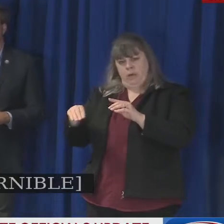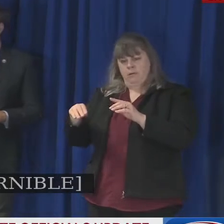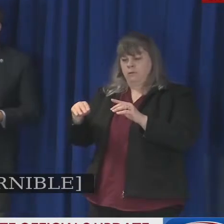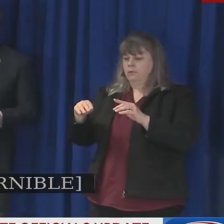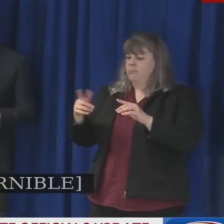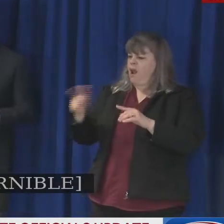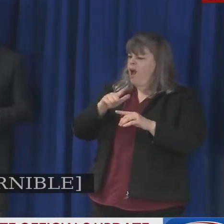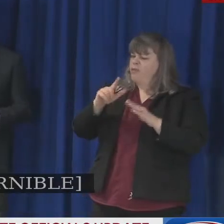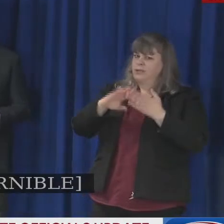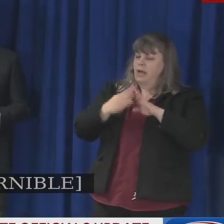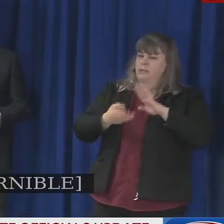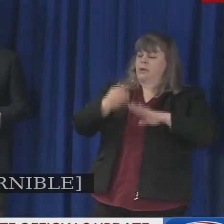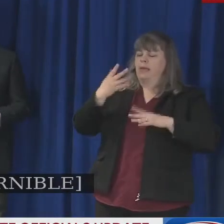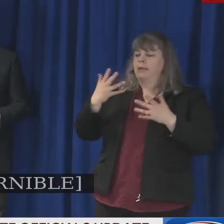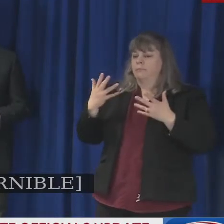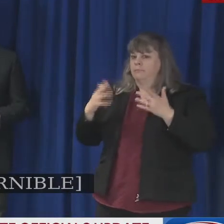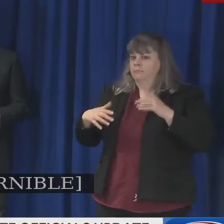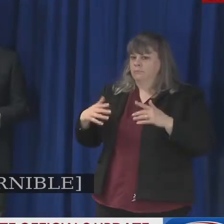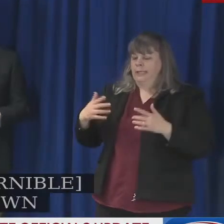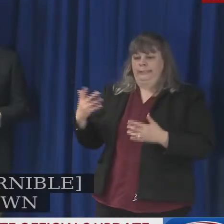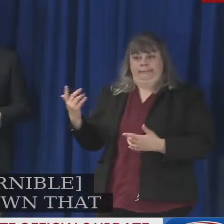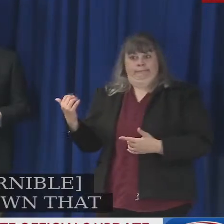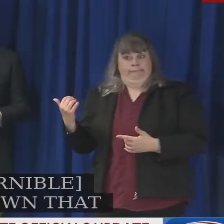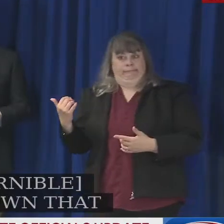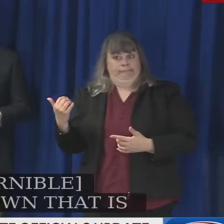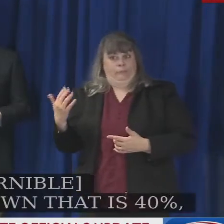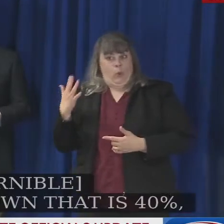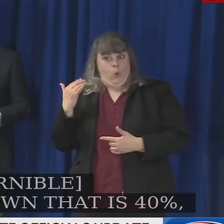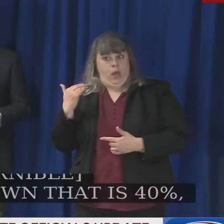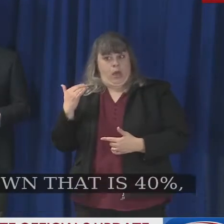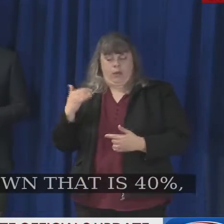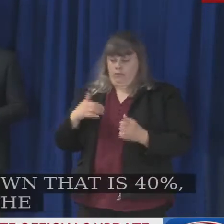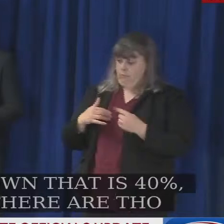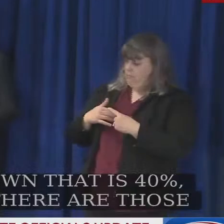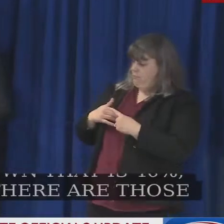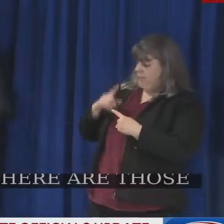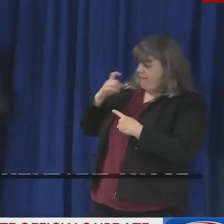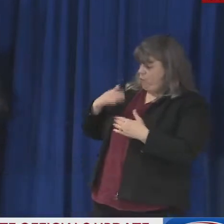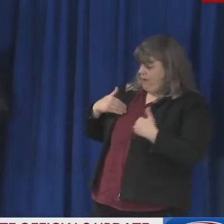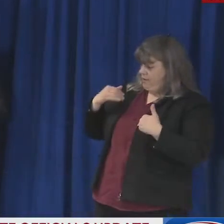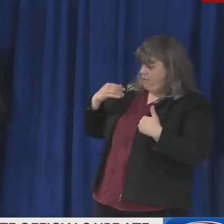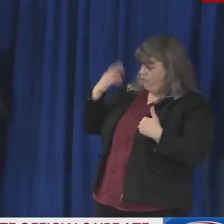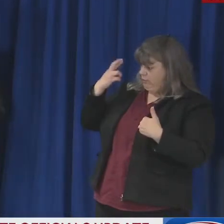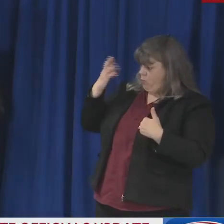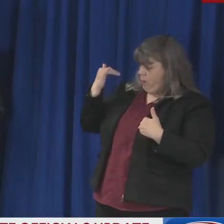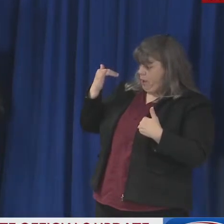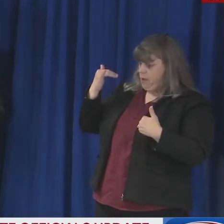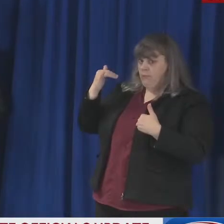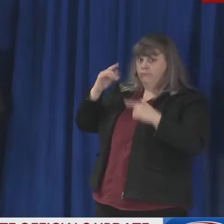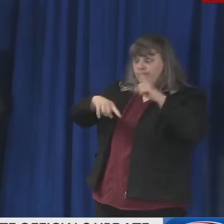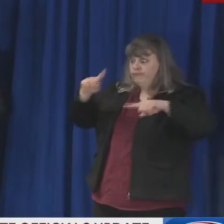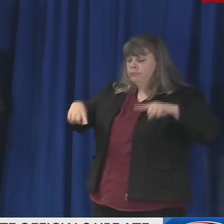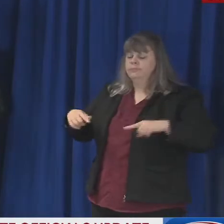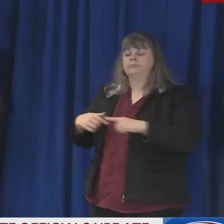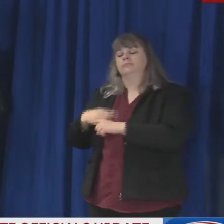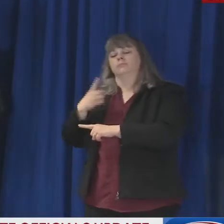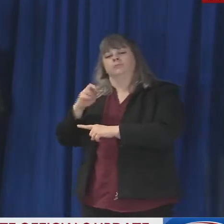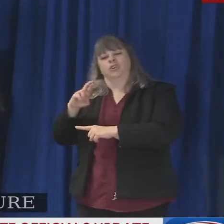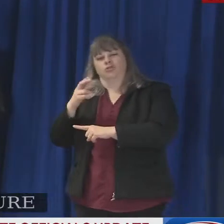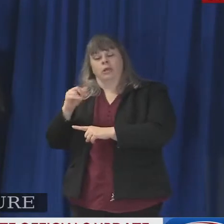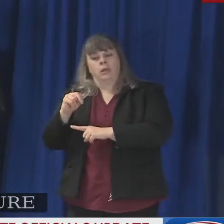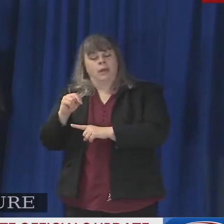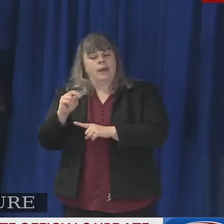variables? Yeah, I'm not sure we can say. I think every population is different, but you know, I think the goal here is to try